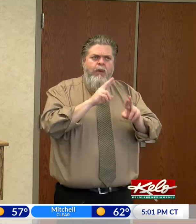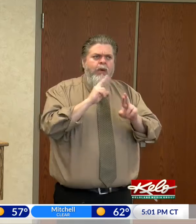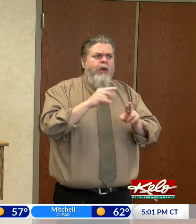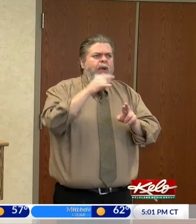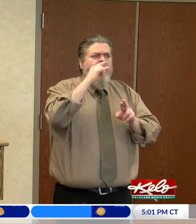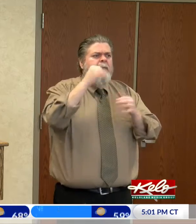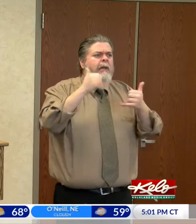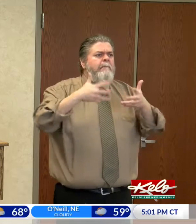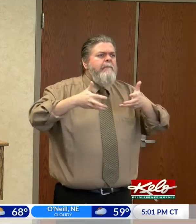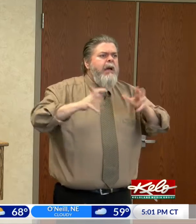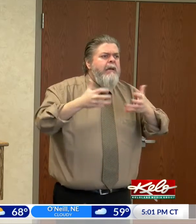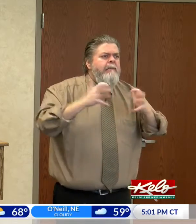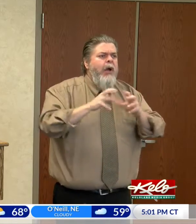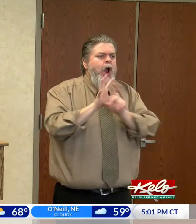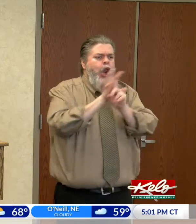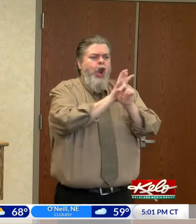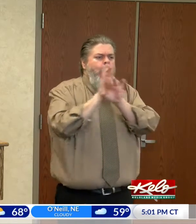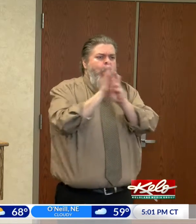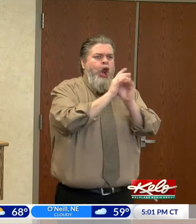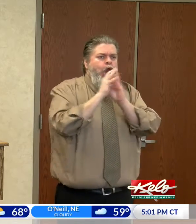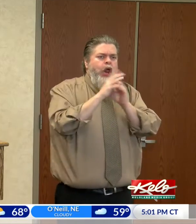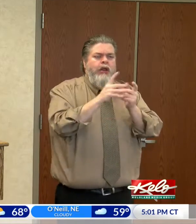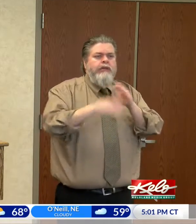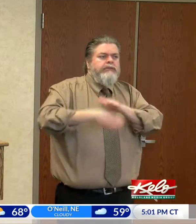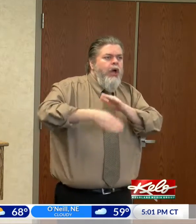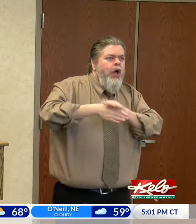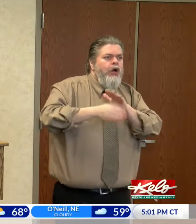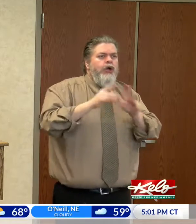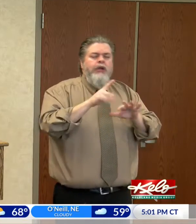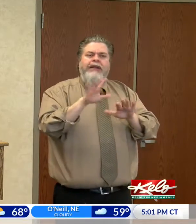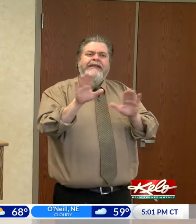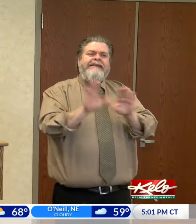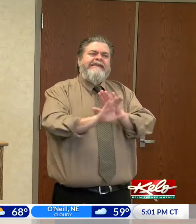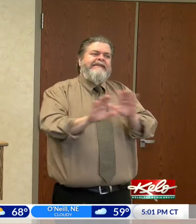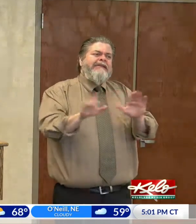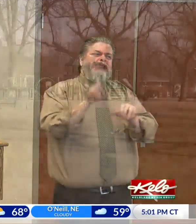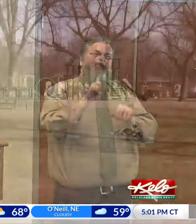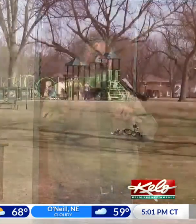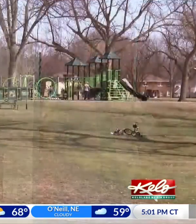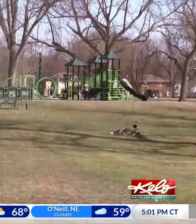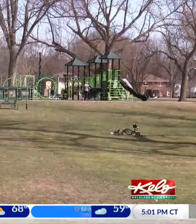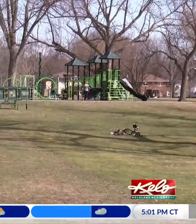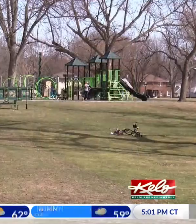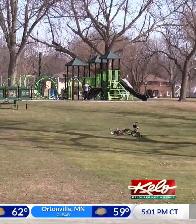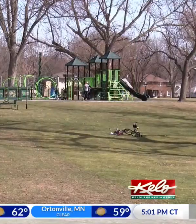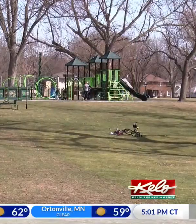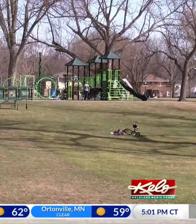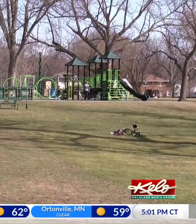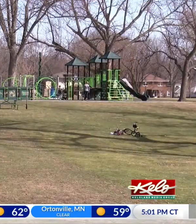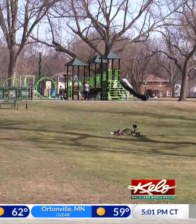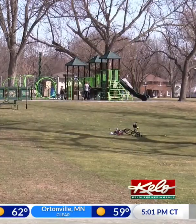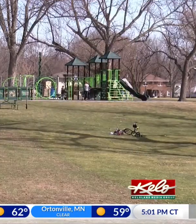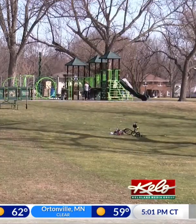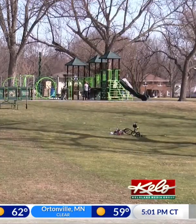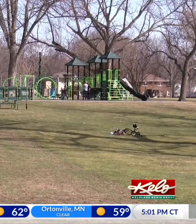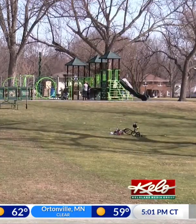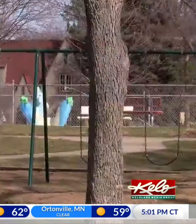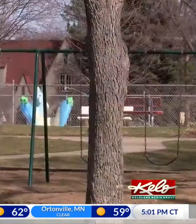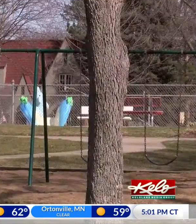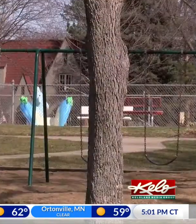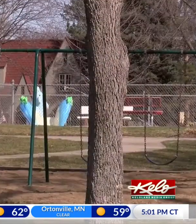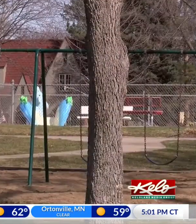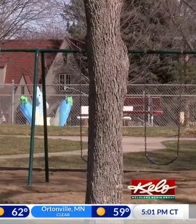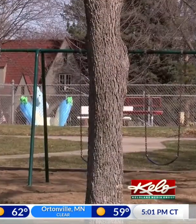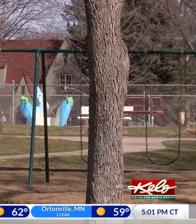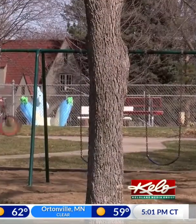playing basketball and playing soccer and they shouldn't be doing this and mayor you need to do something about that. We're looking at that and determining if we